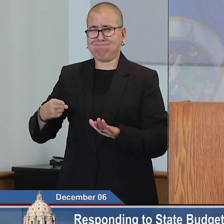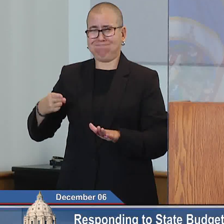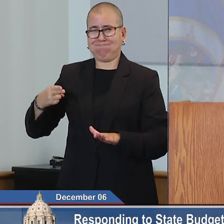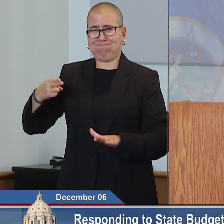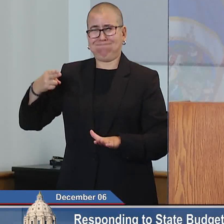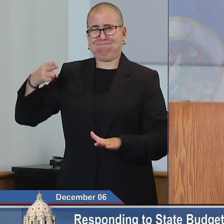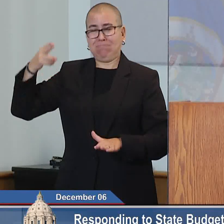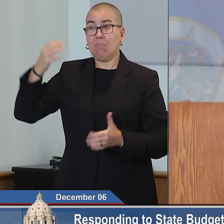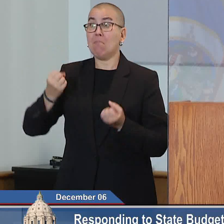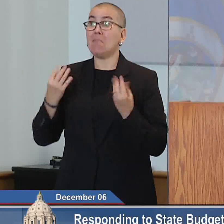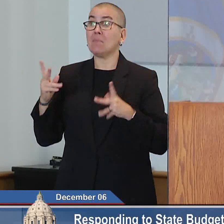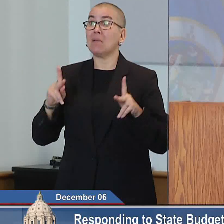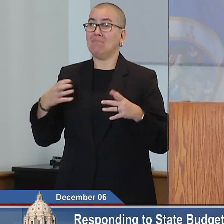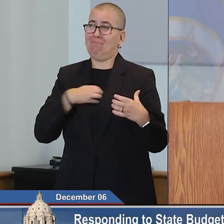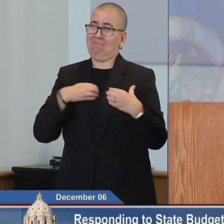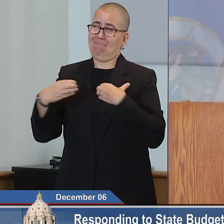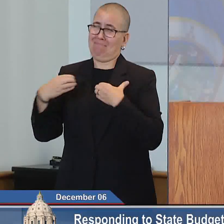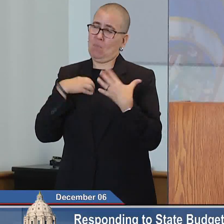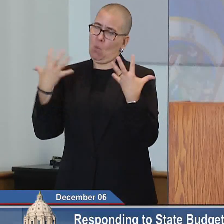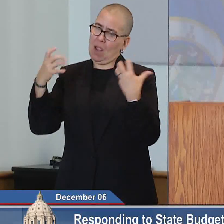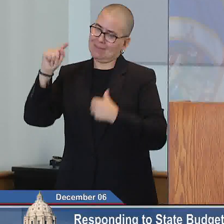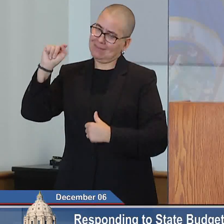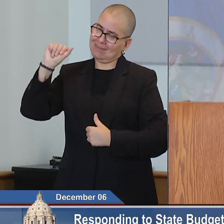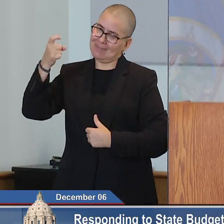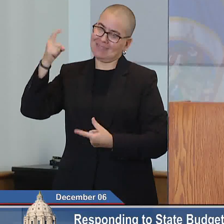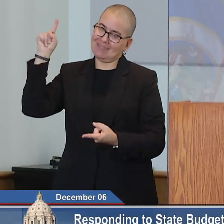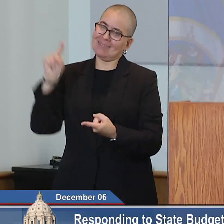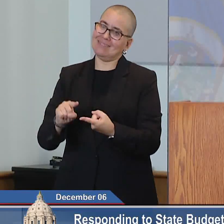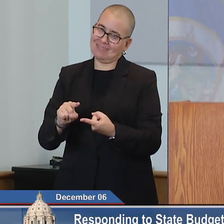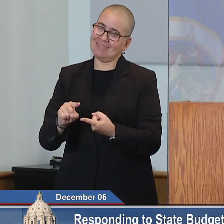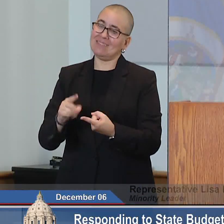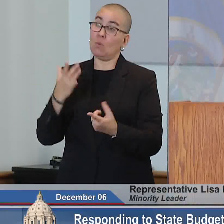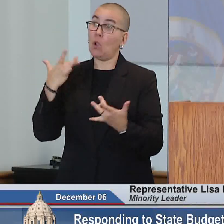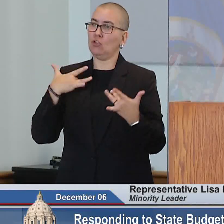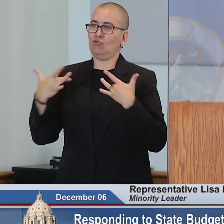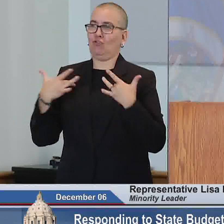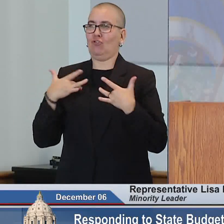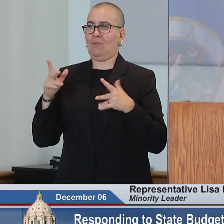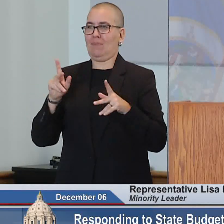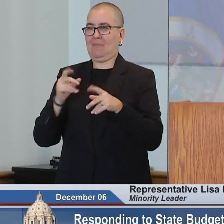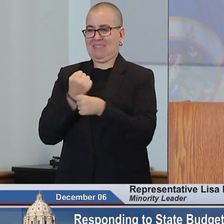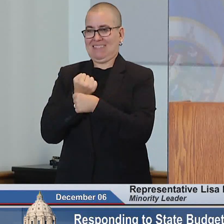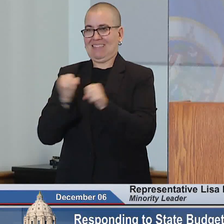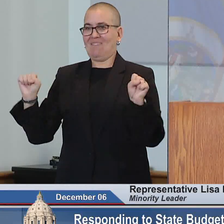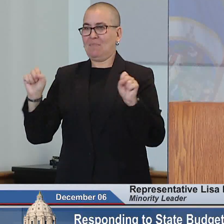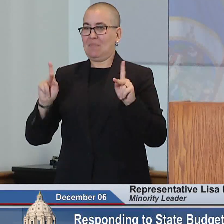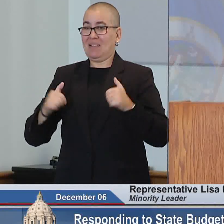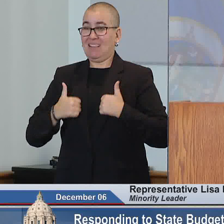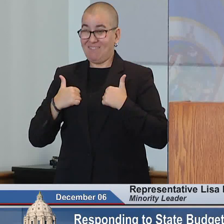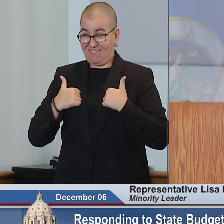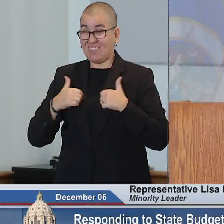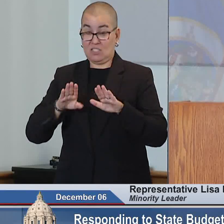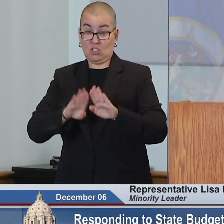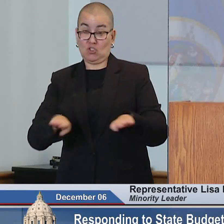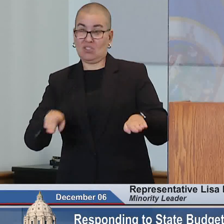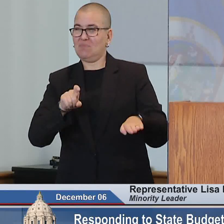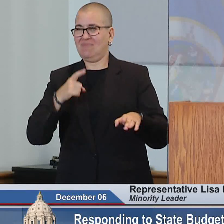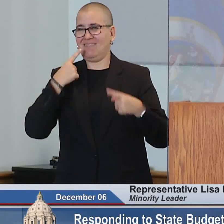also concerned about public safety. We need to be safe in our communities, and our kids need to achieve in their educations.